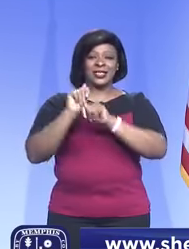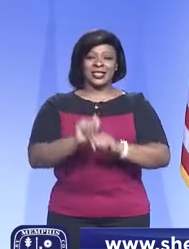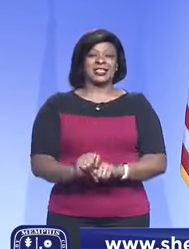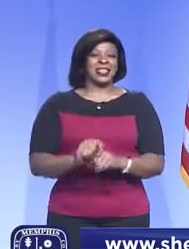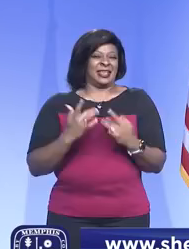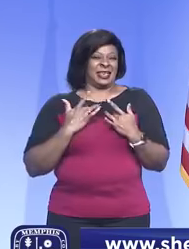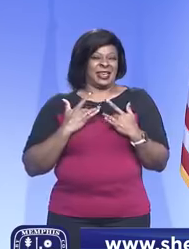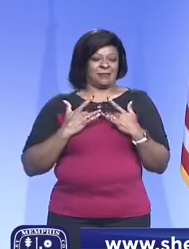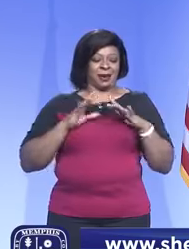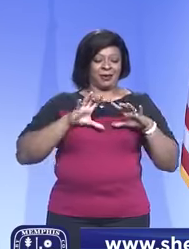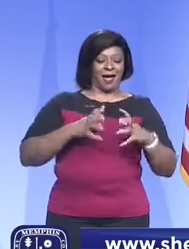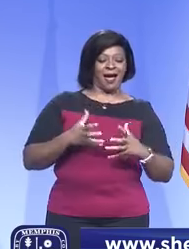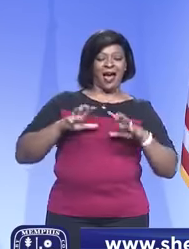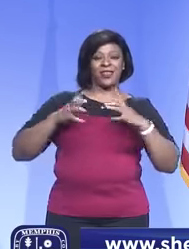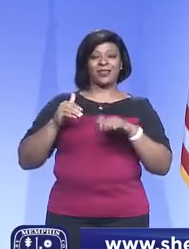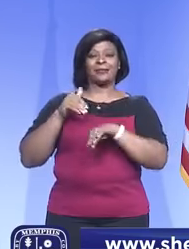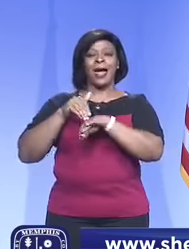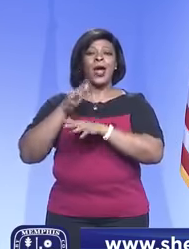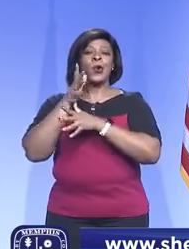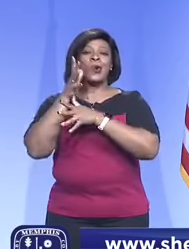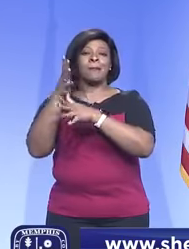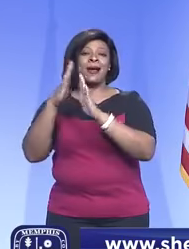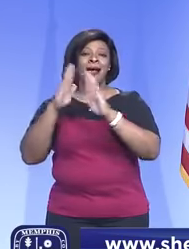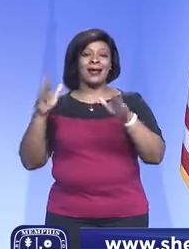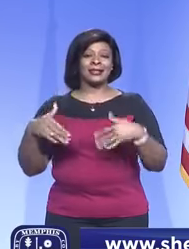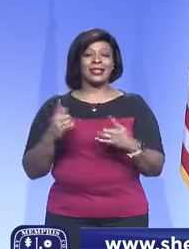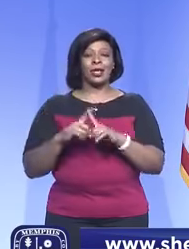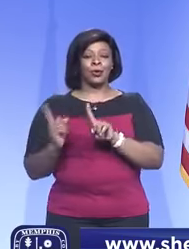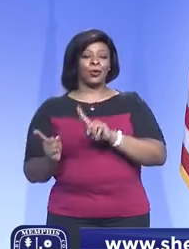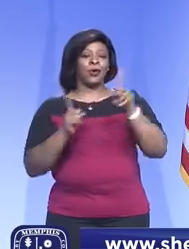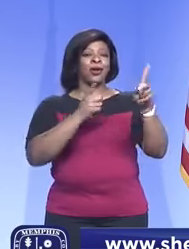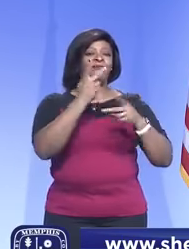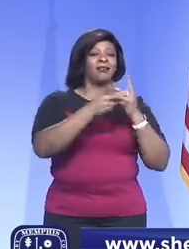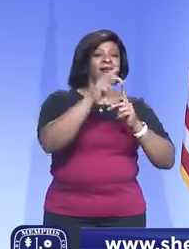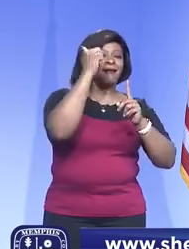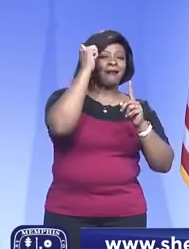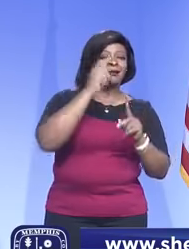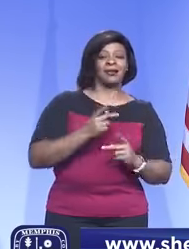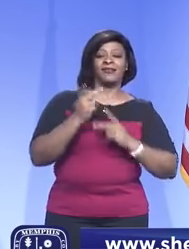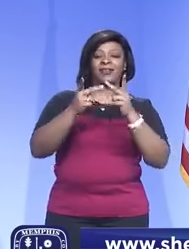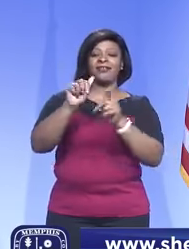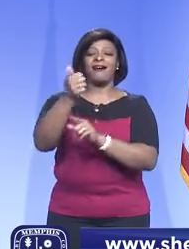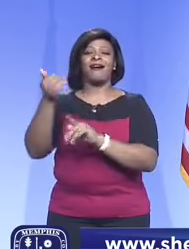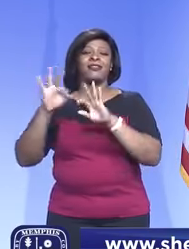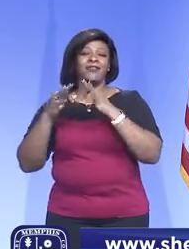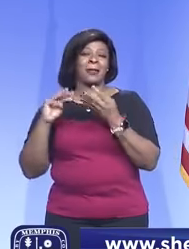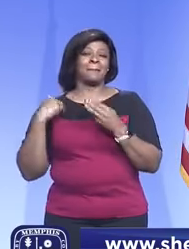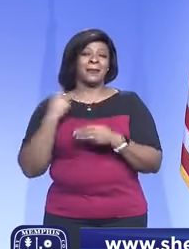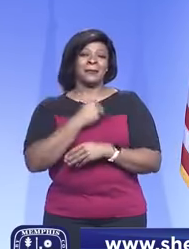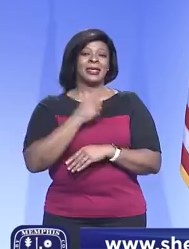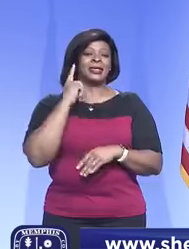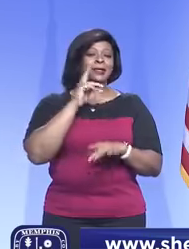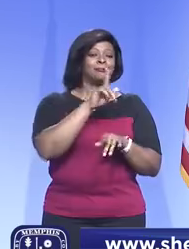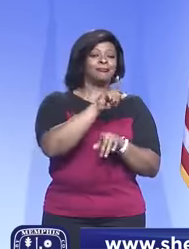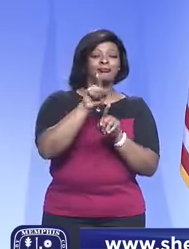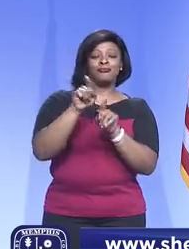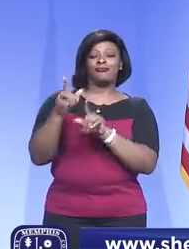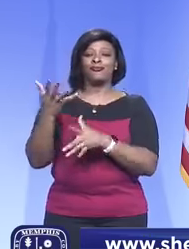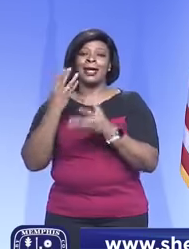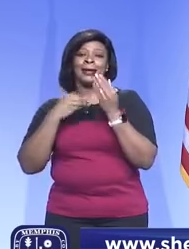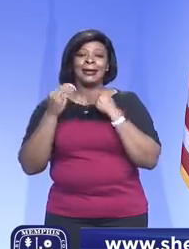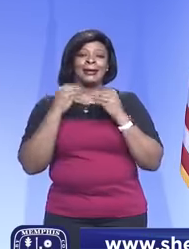tend to gather at grandma's house and then go visit aunts and go visit others to see what all is on